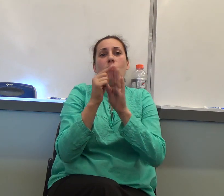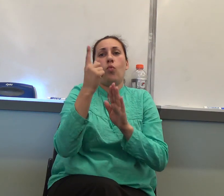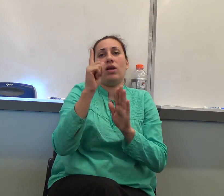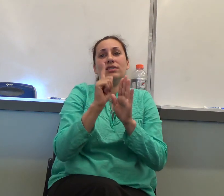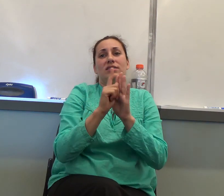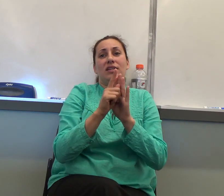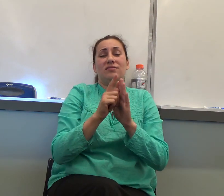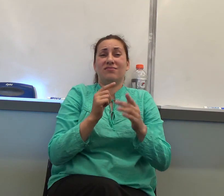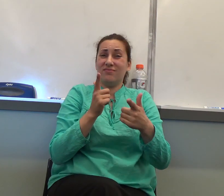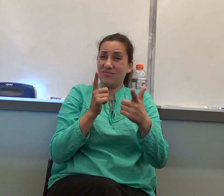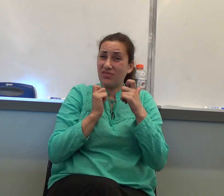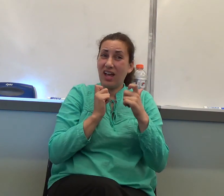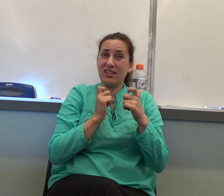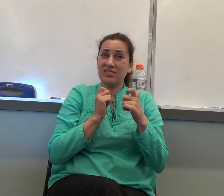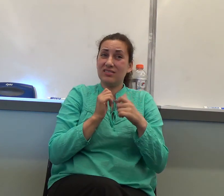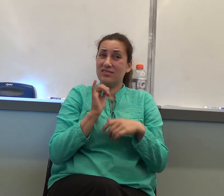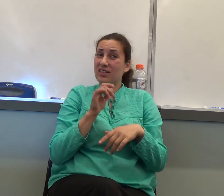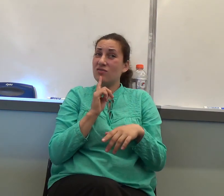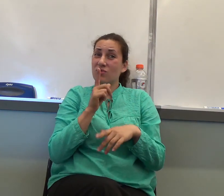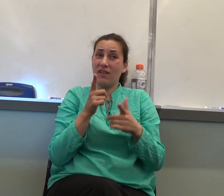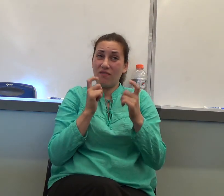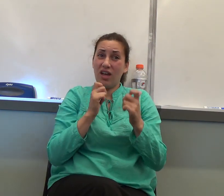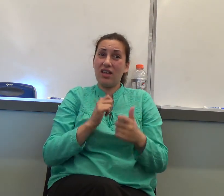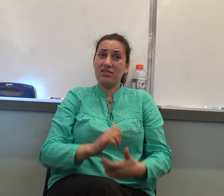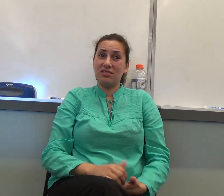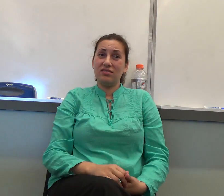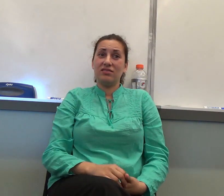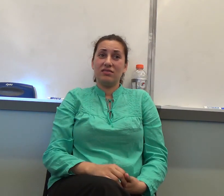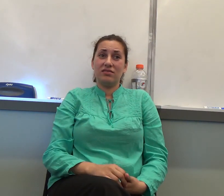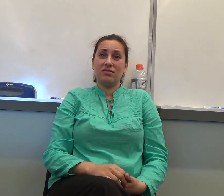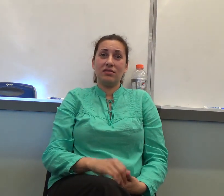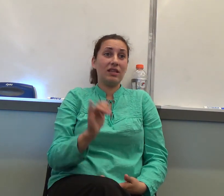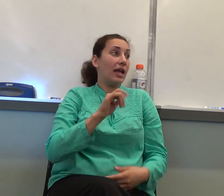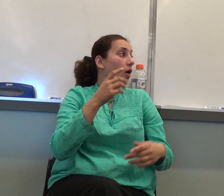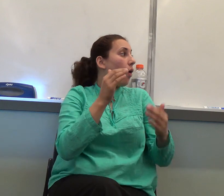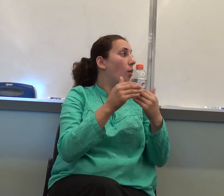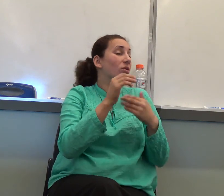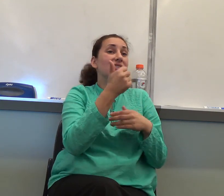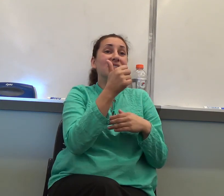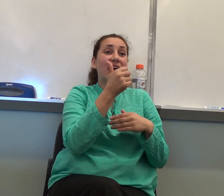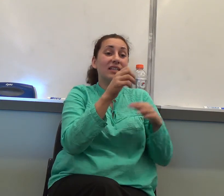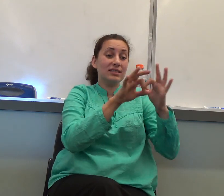That's fast, you know? Almost 10 of these in a second.